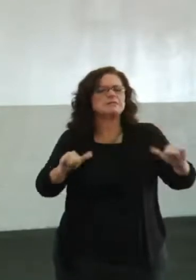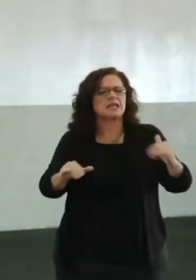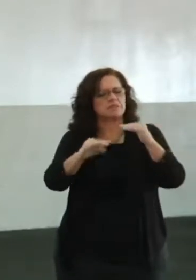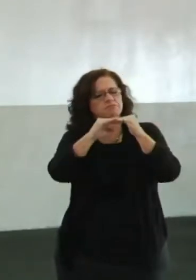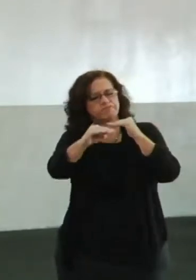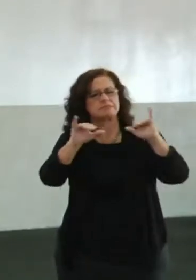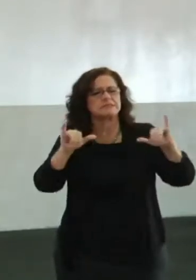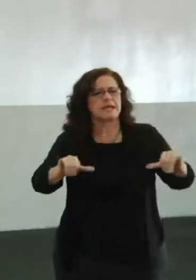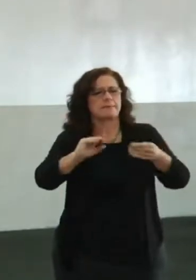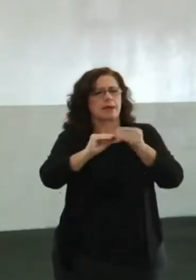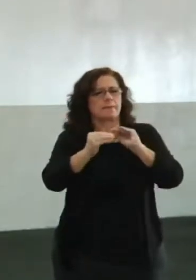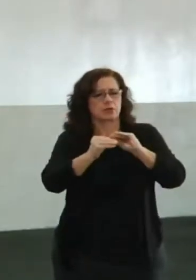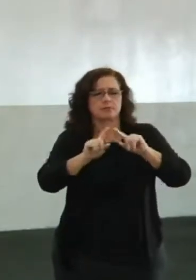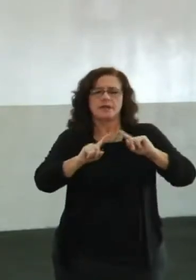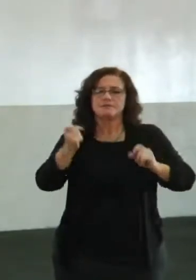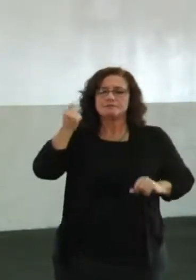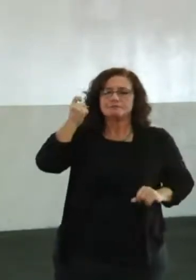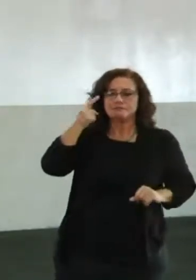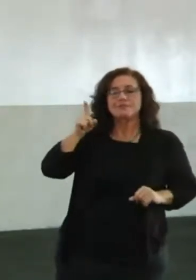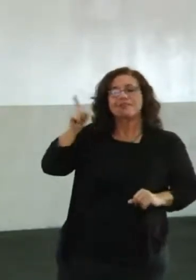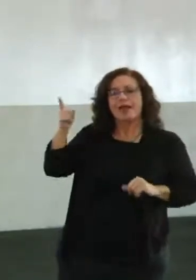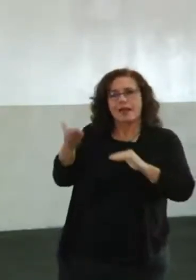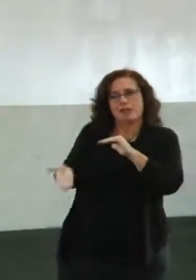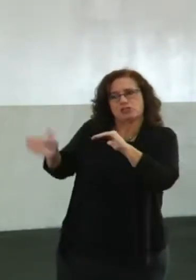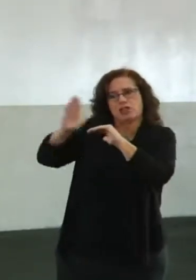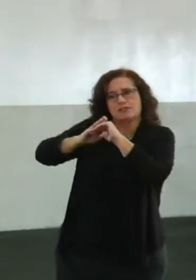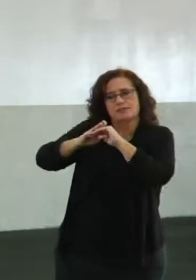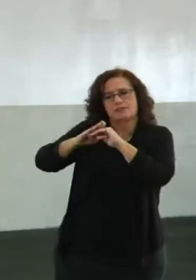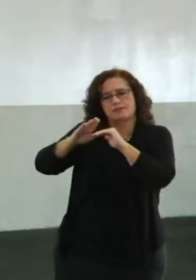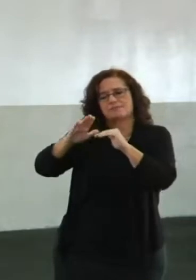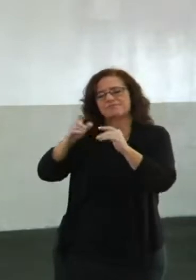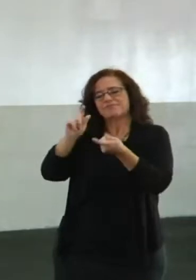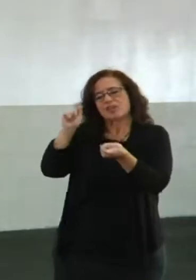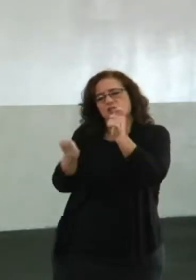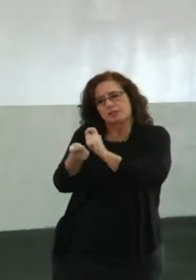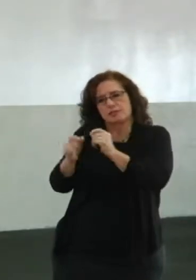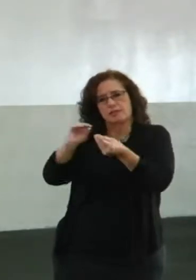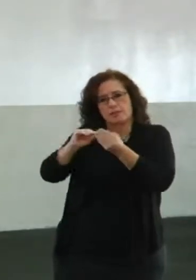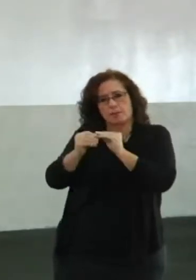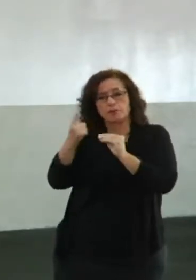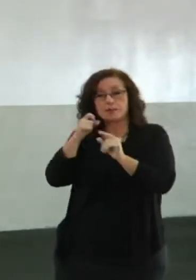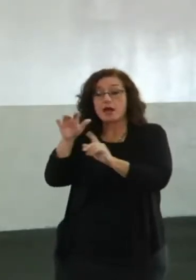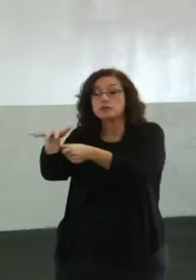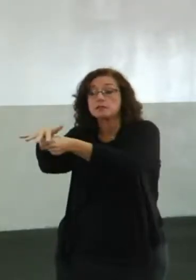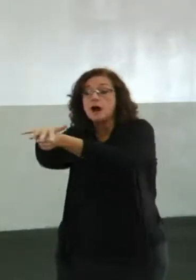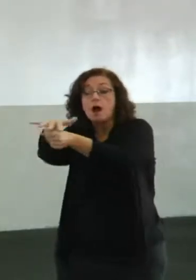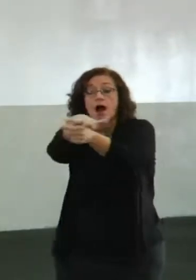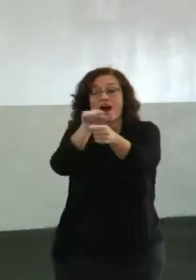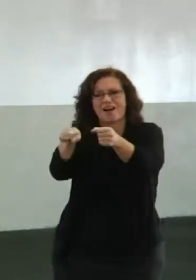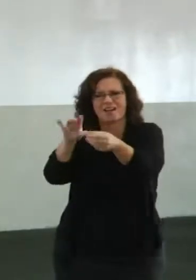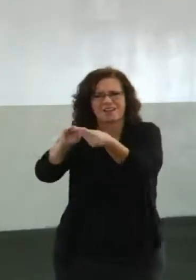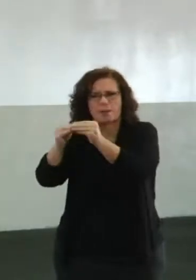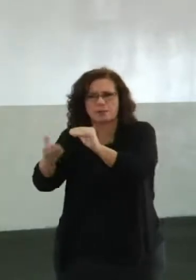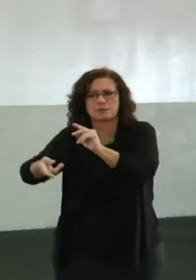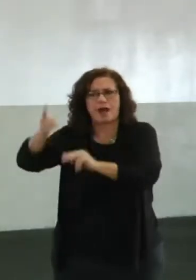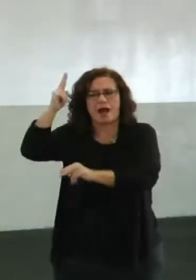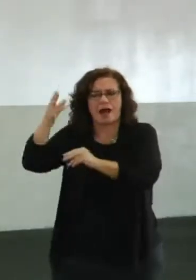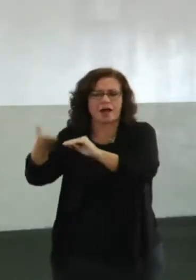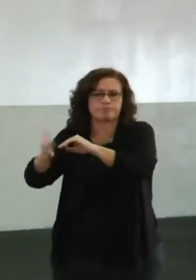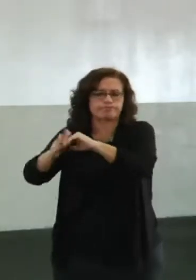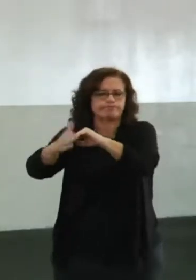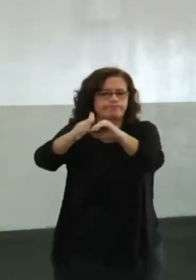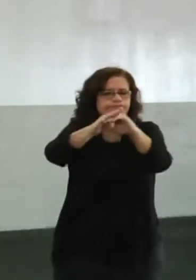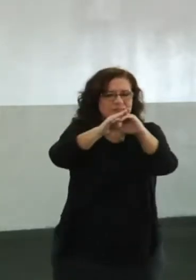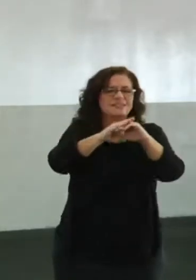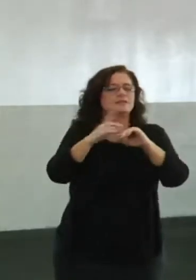But because they adjusted it up, because other counties are going up, we didn't get that same factor. This is despite the fact that our county's testing volume